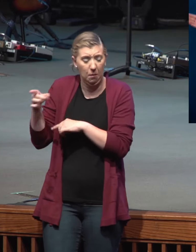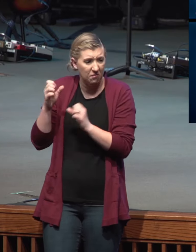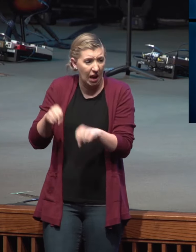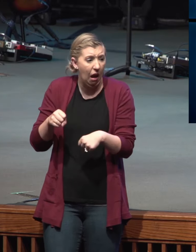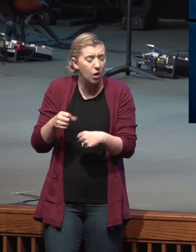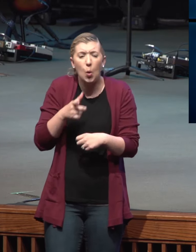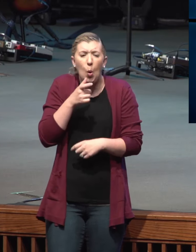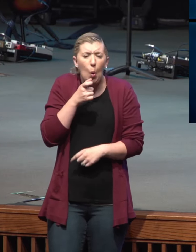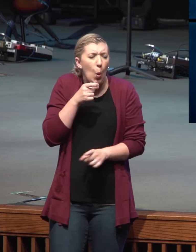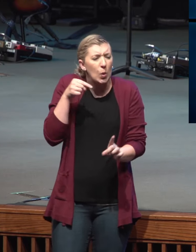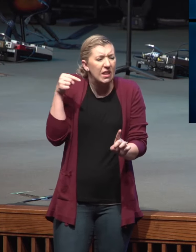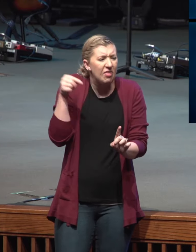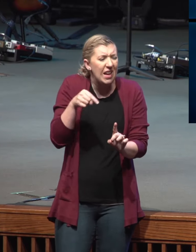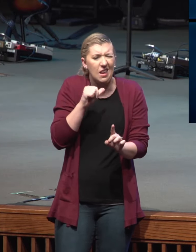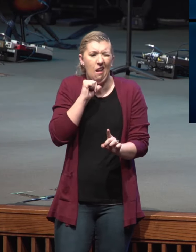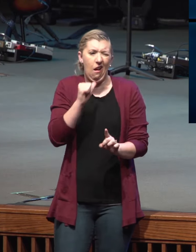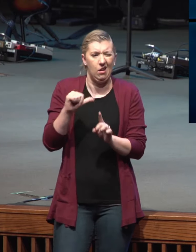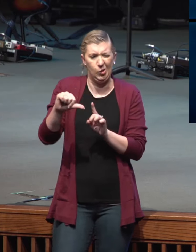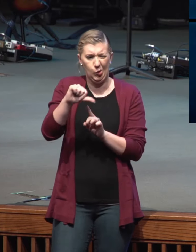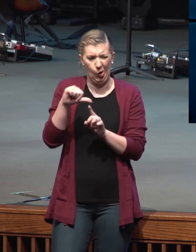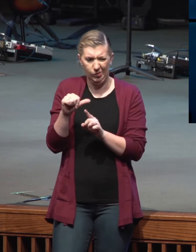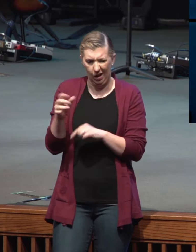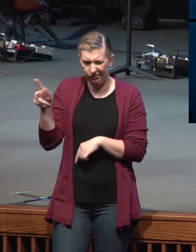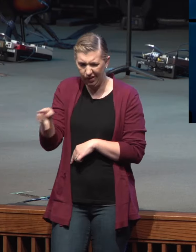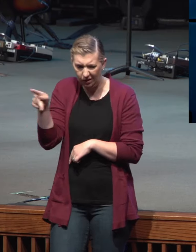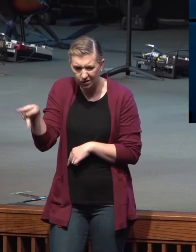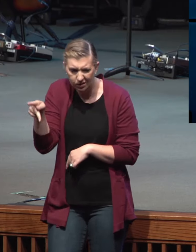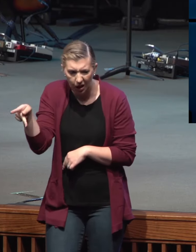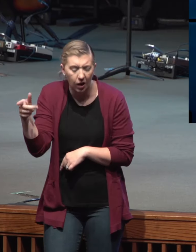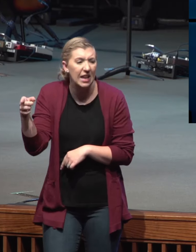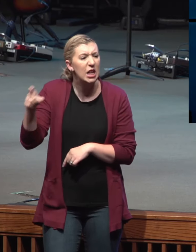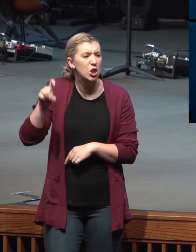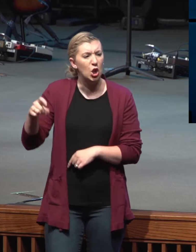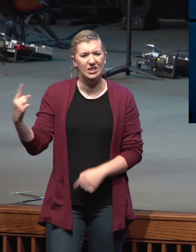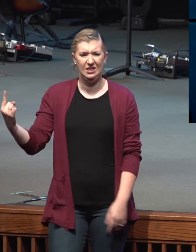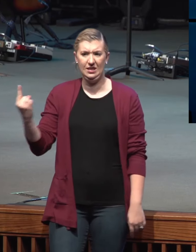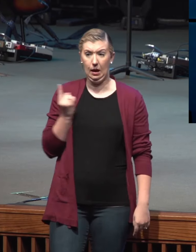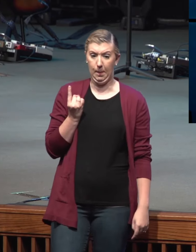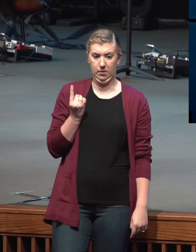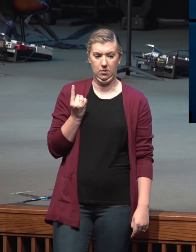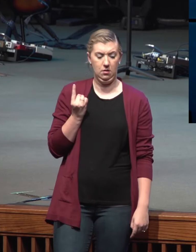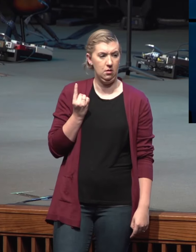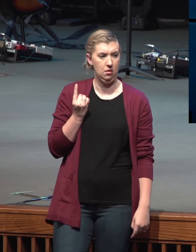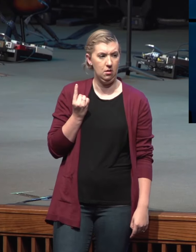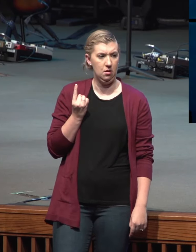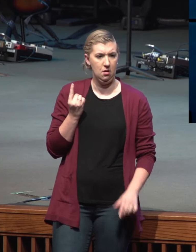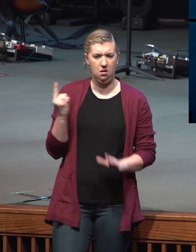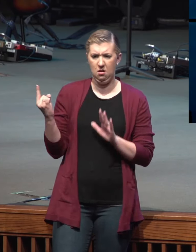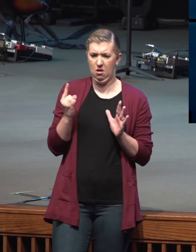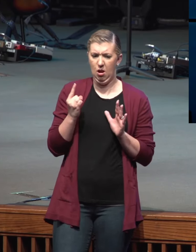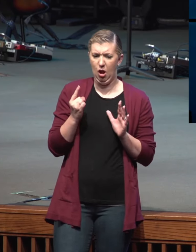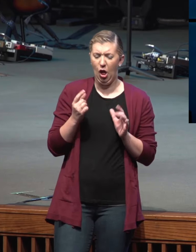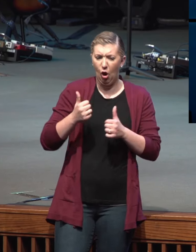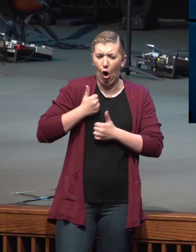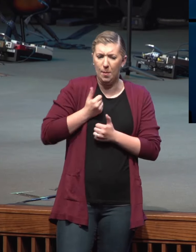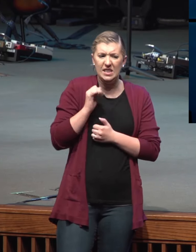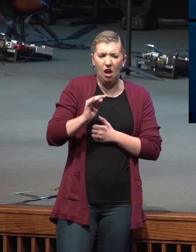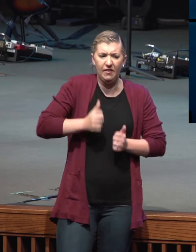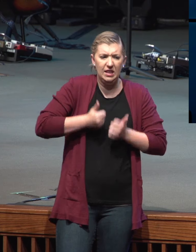Who is this uncircumcised Philistine that he should step to the armies of the living